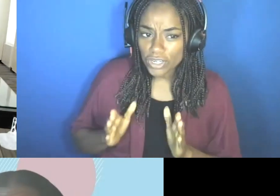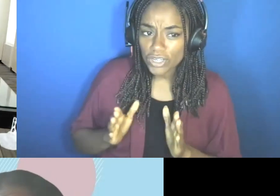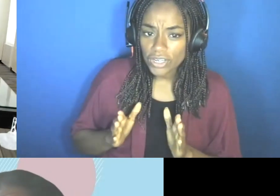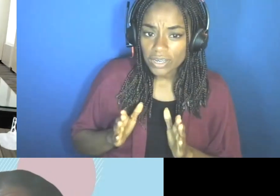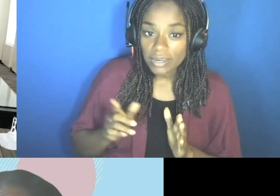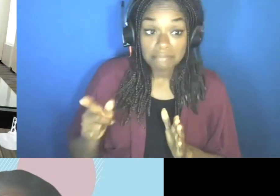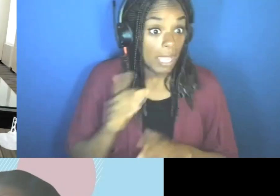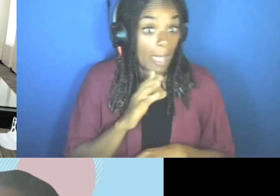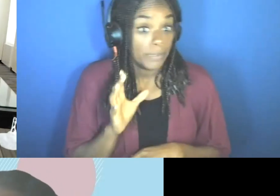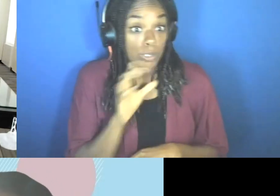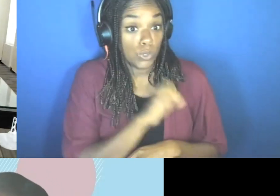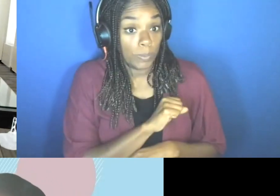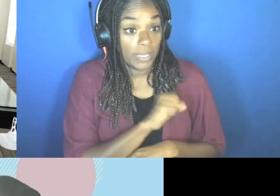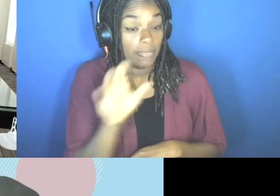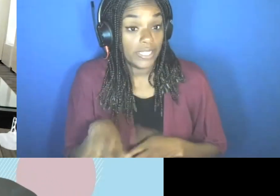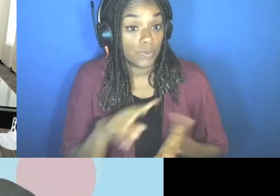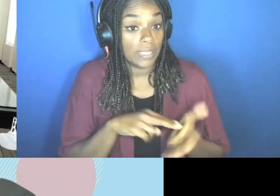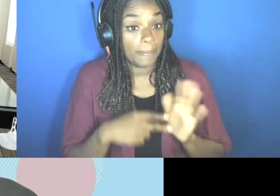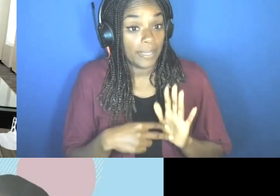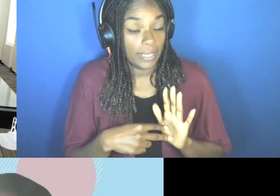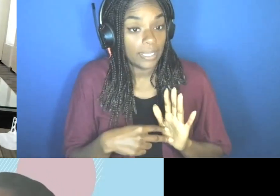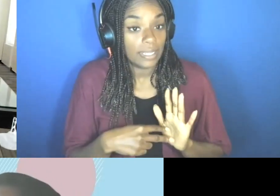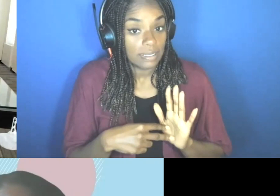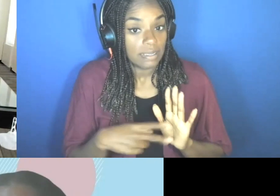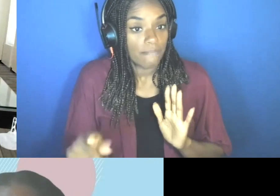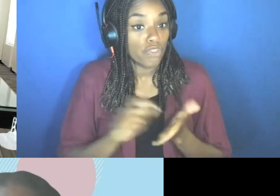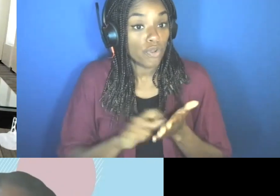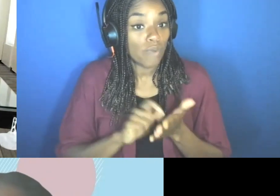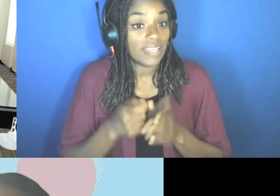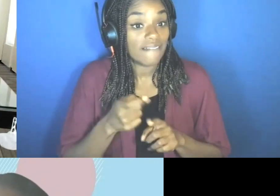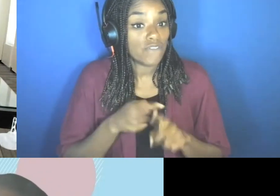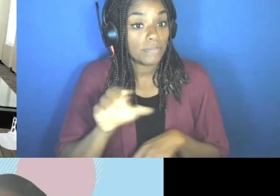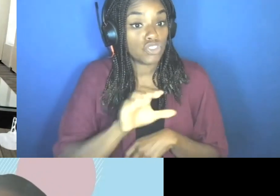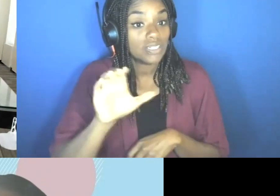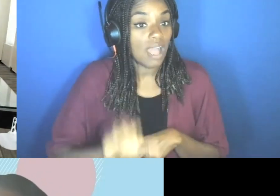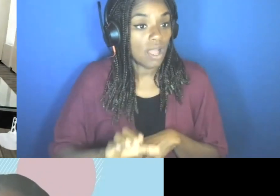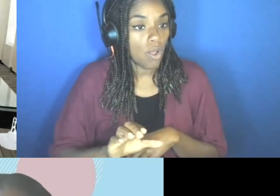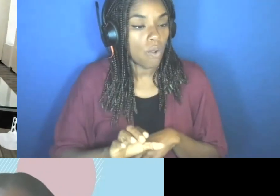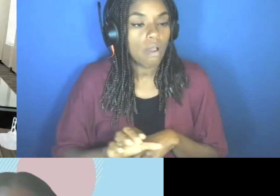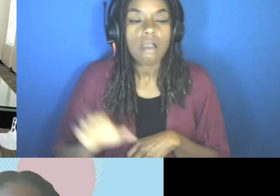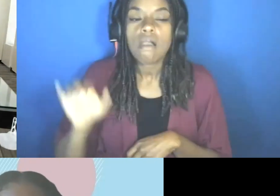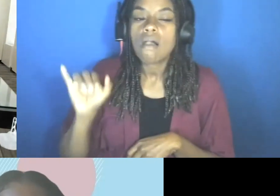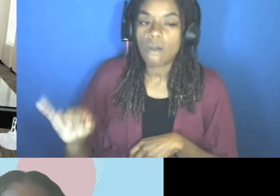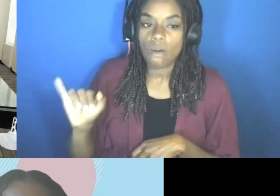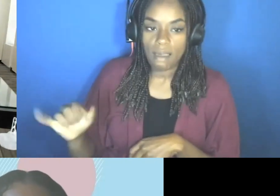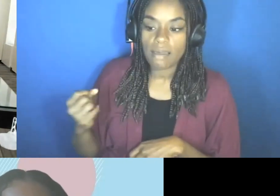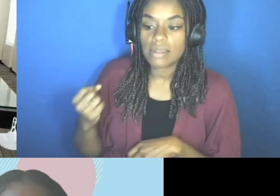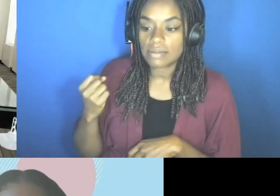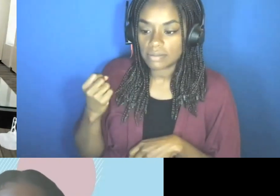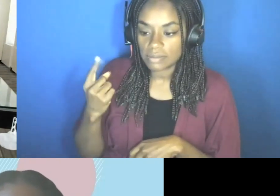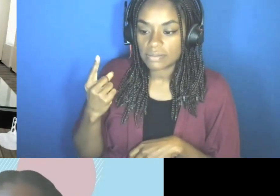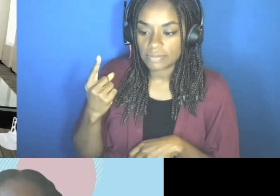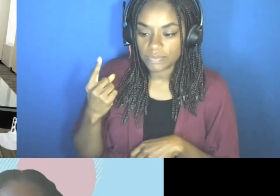I'm assuming that's what they're speaking about. They're writing from Chicago, so. I see. So they're probably talking about